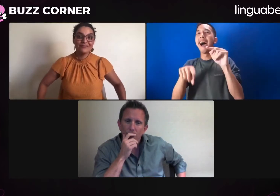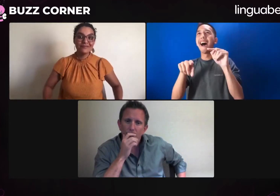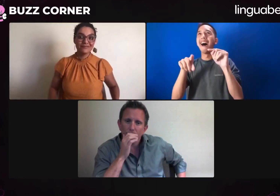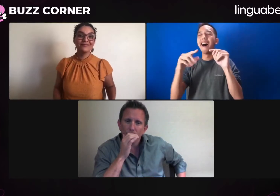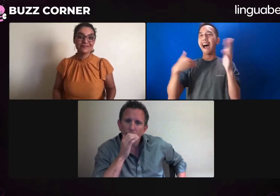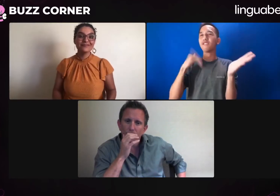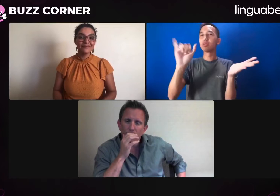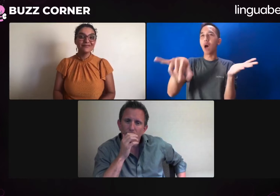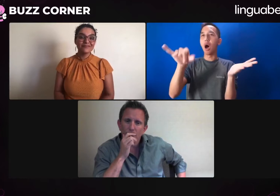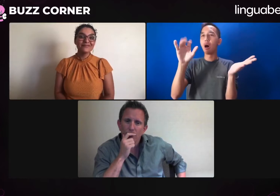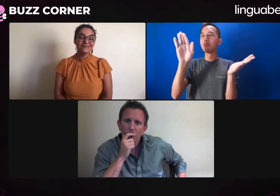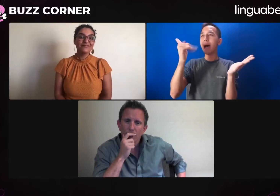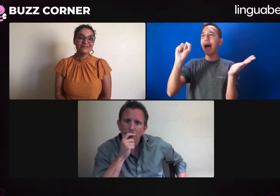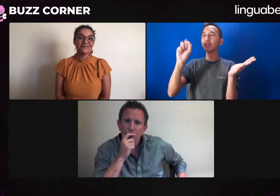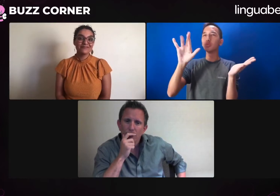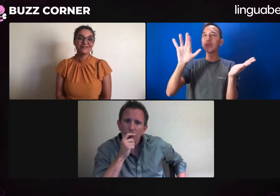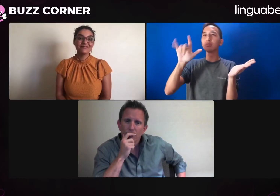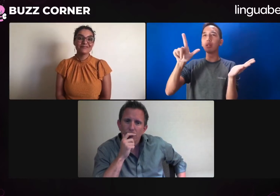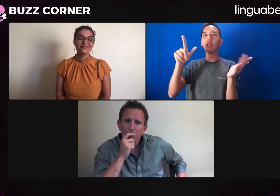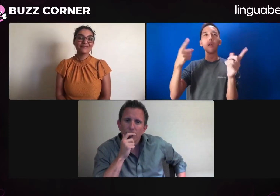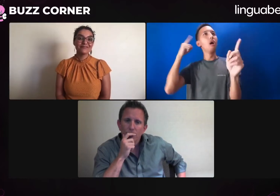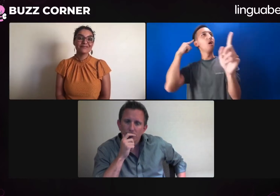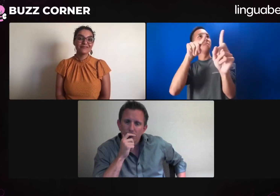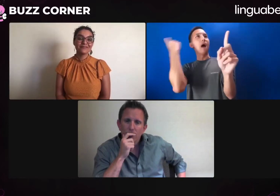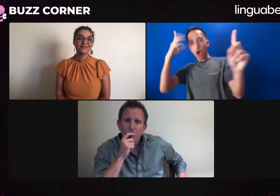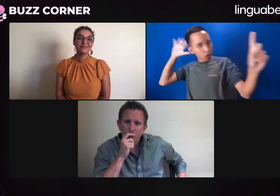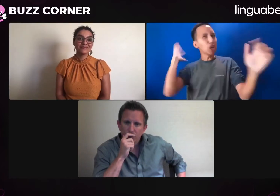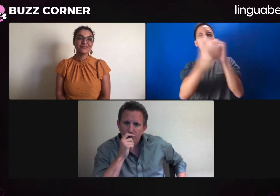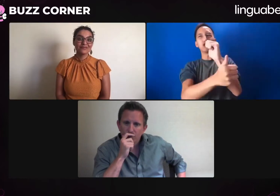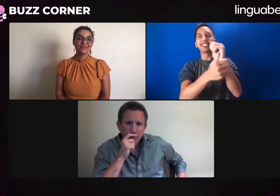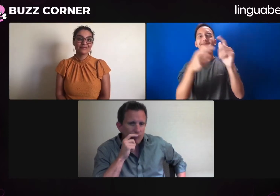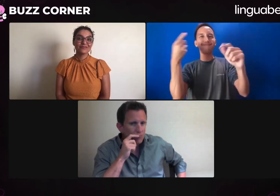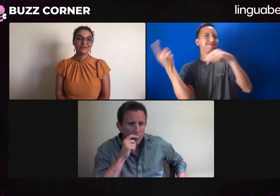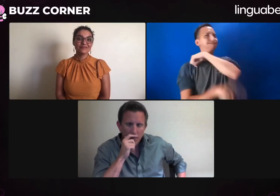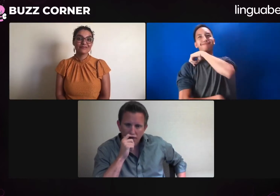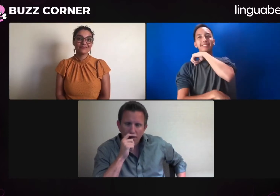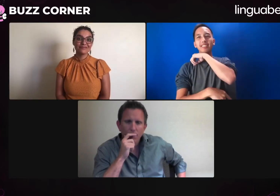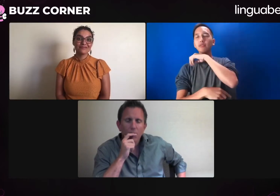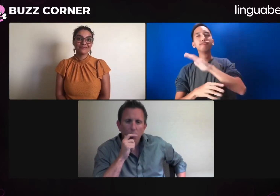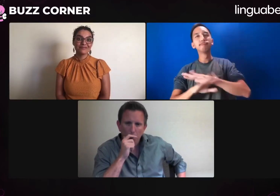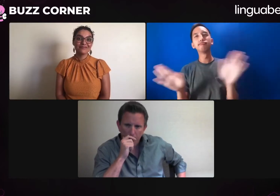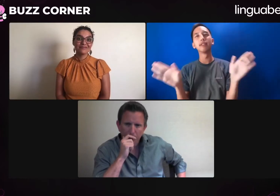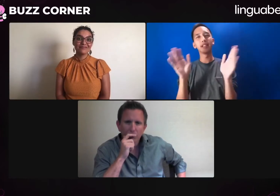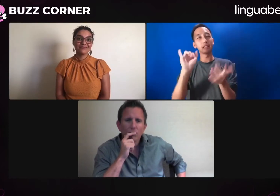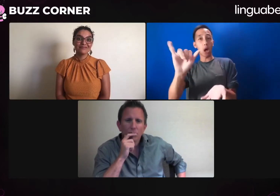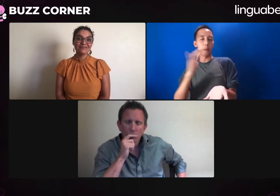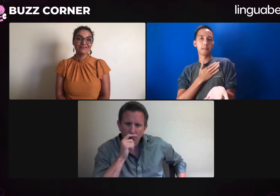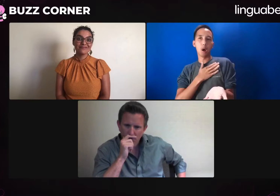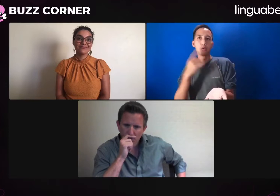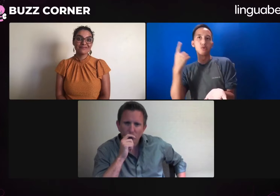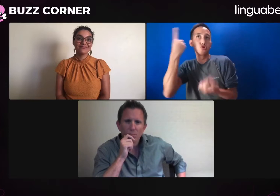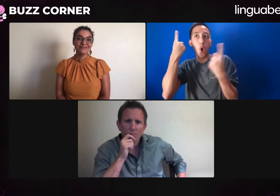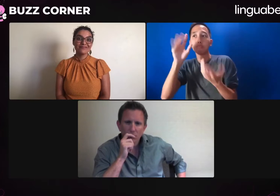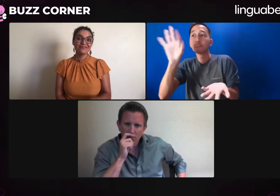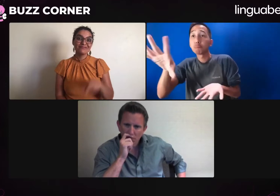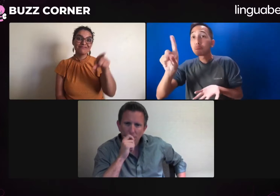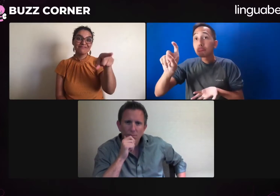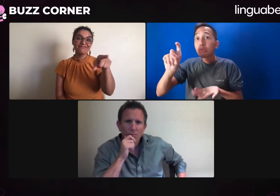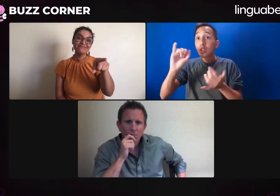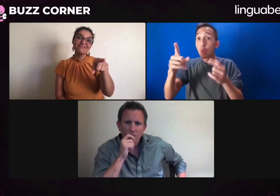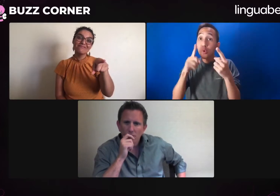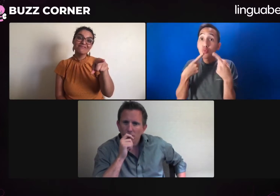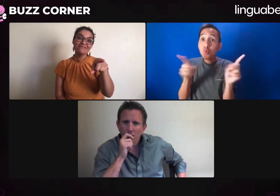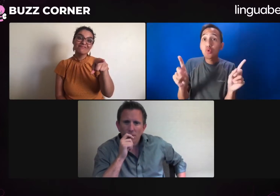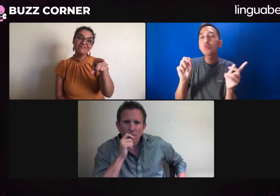and that should apply to all. You just can't have that bias, the racial bias that, people of color get